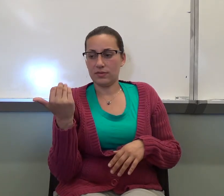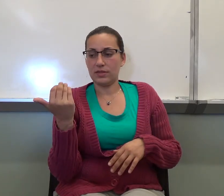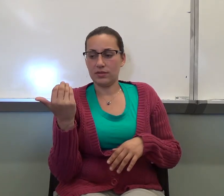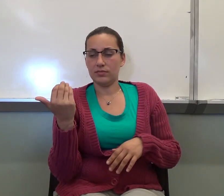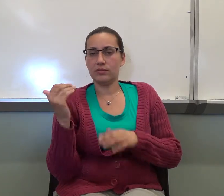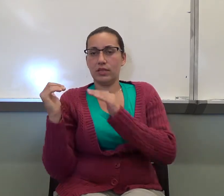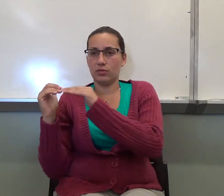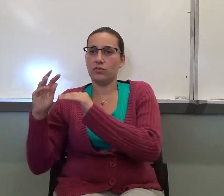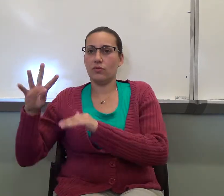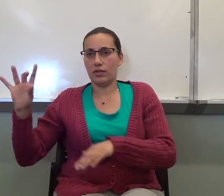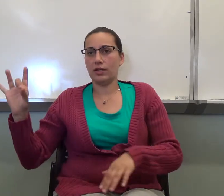48.